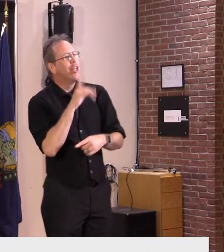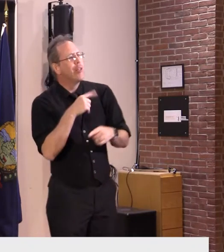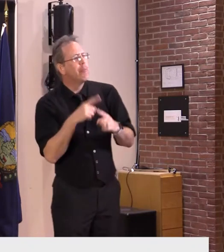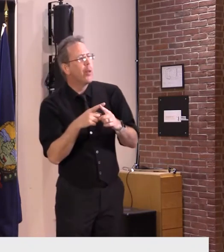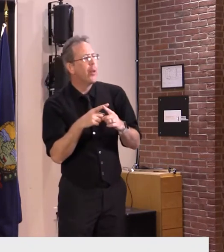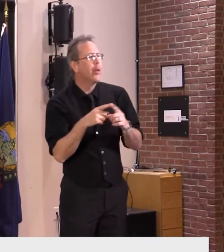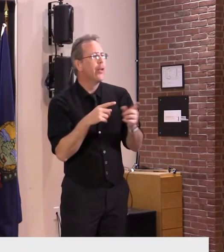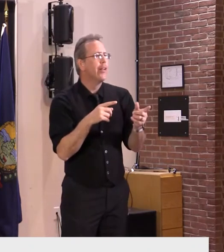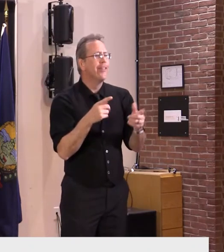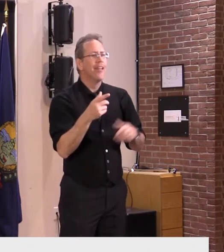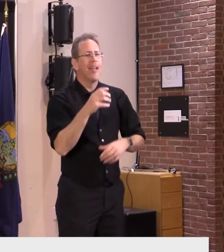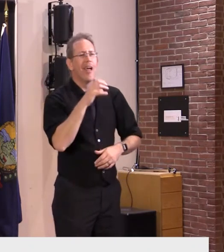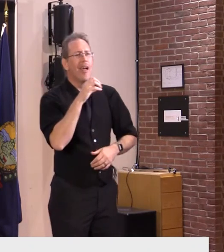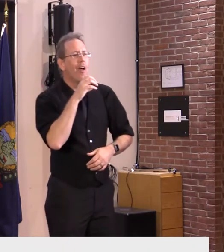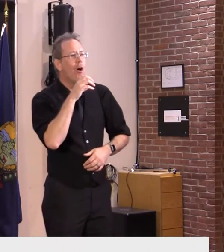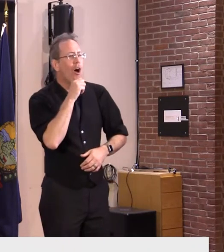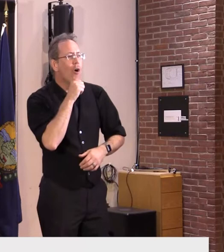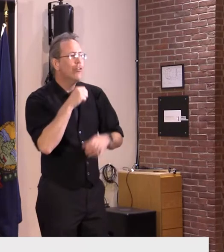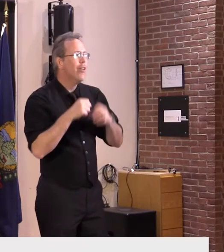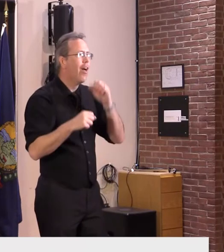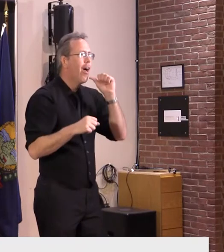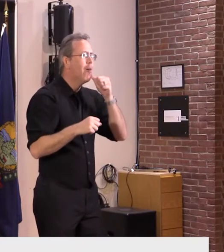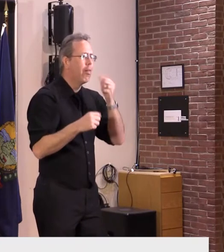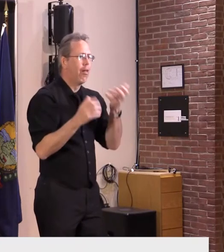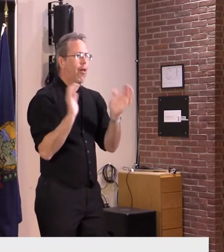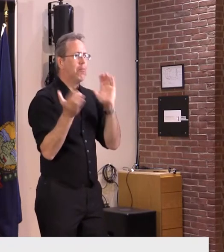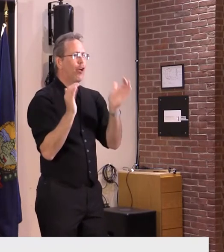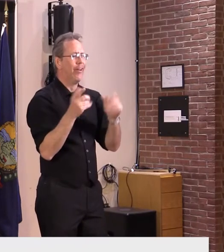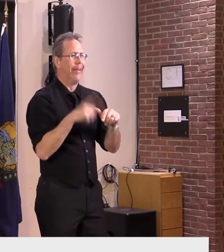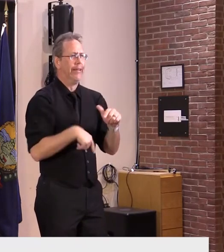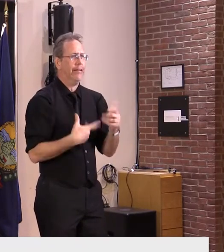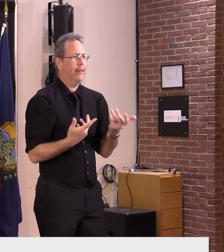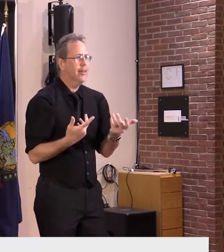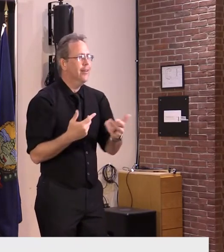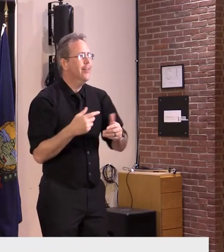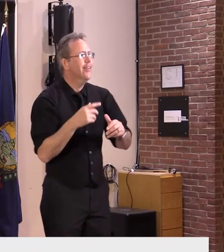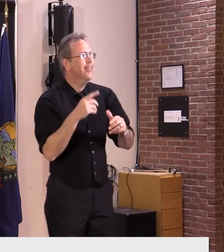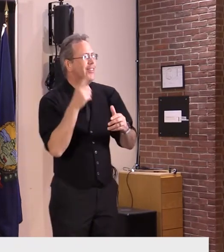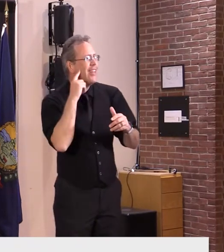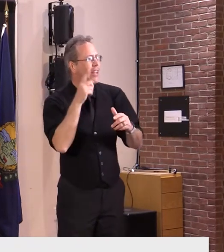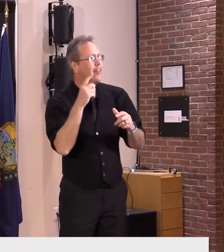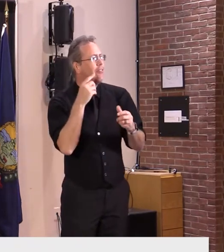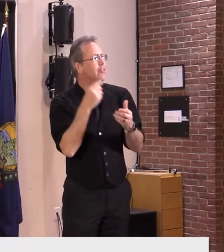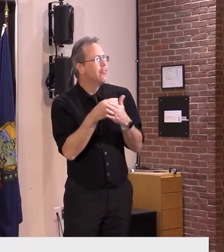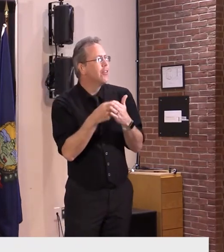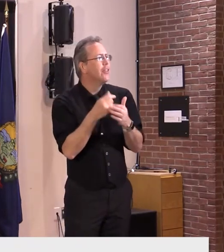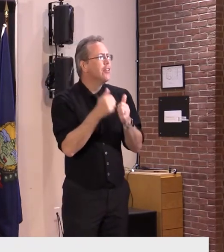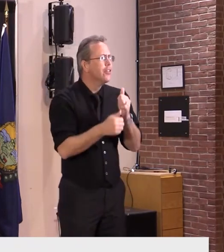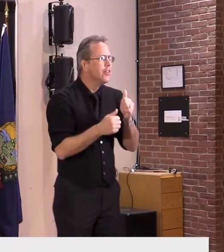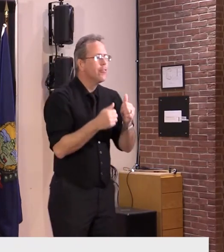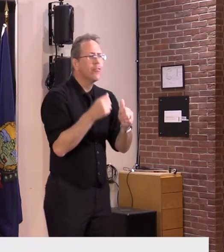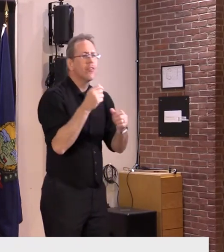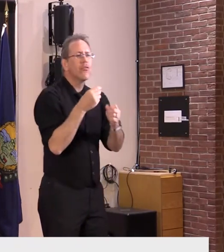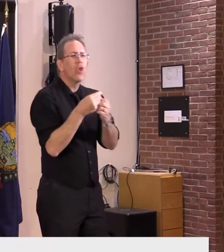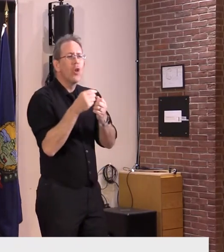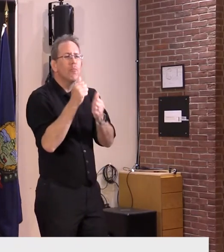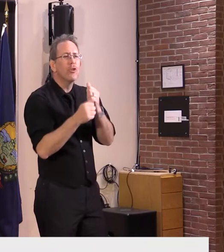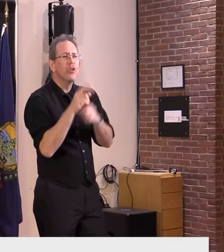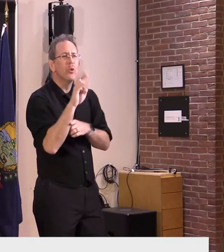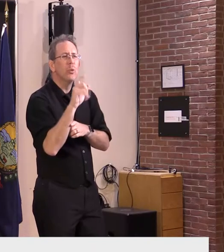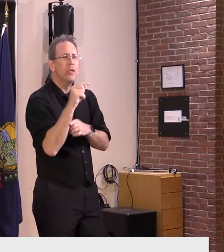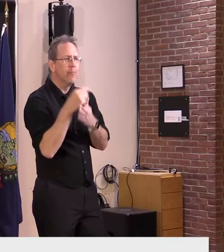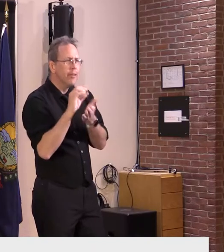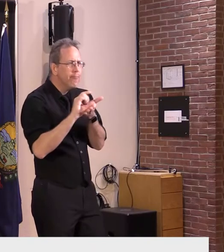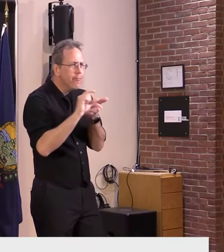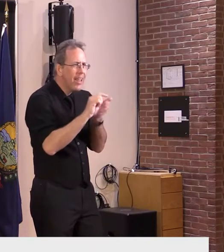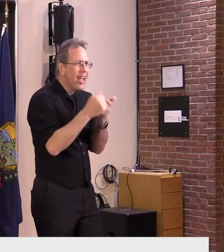rental registry was $200, or no, it was $45, I think, per unit or something like that. And that would have, yeah,